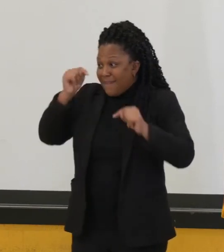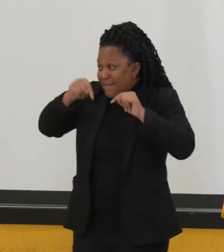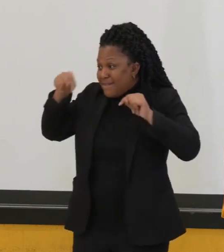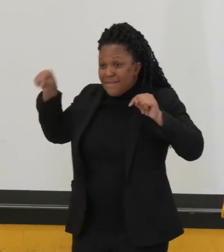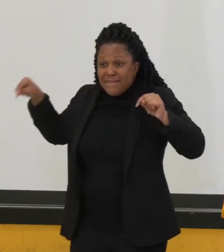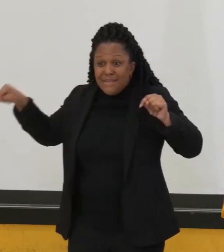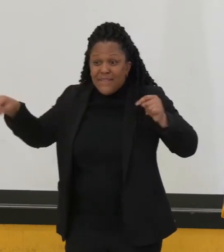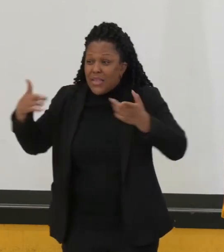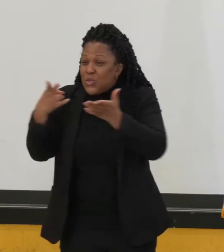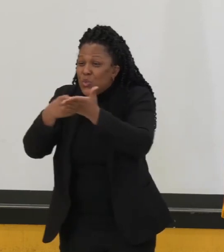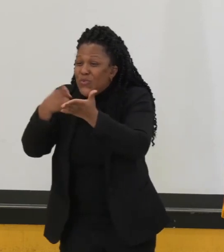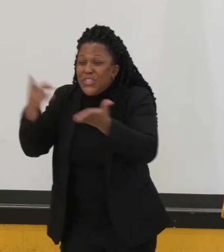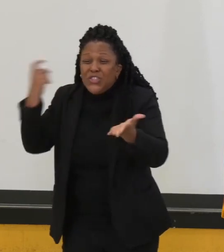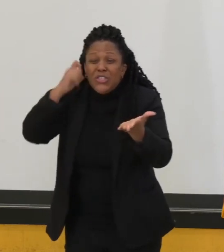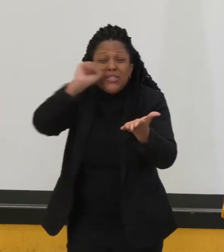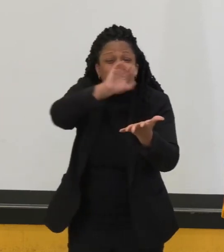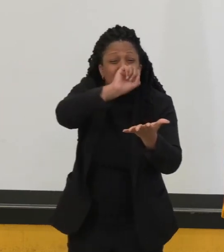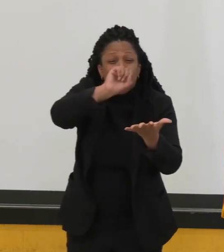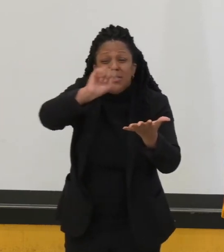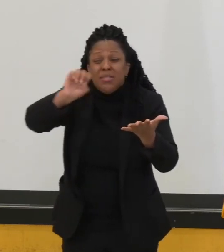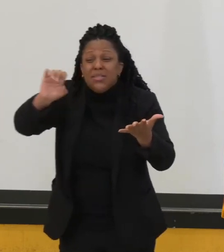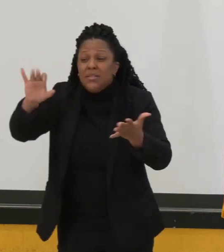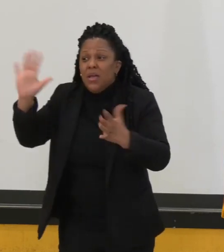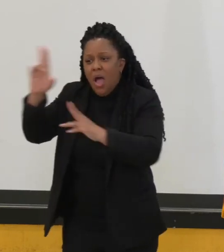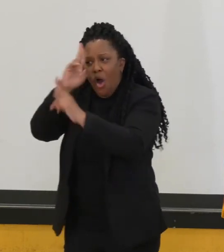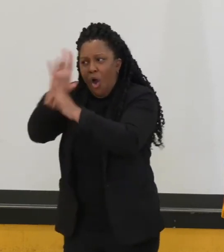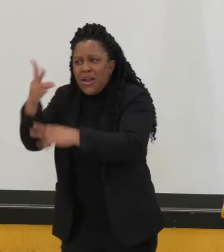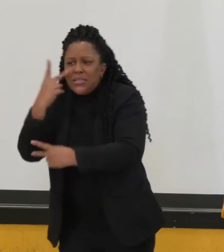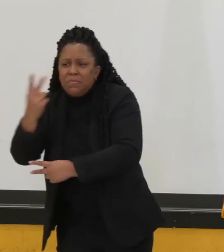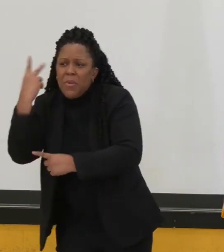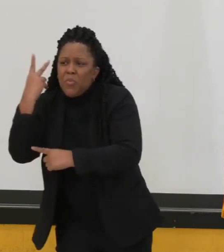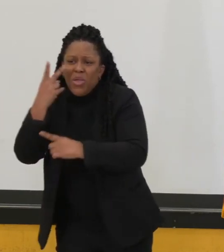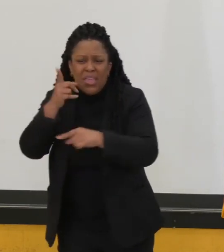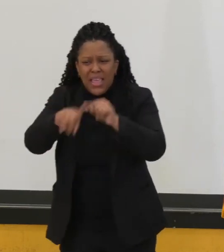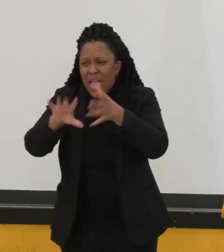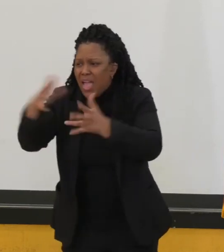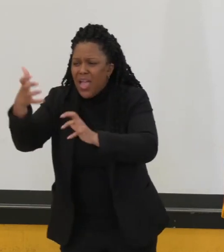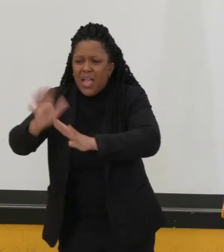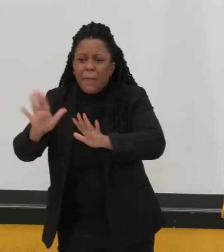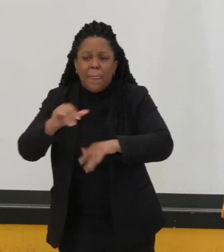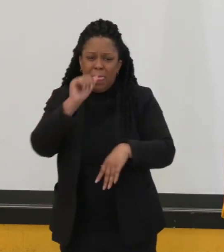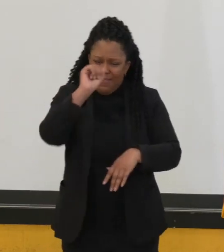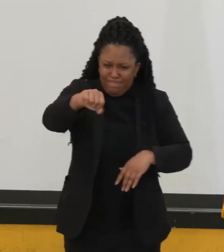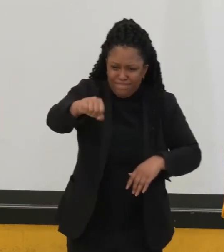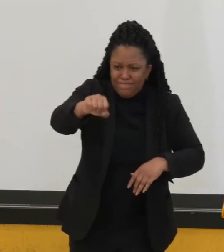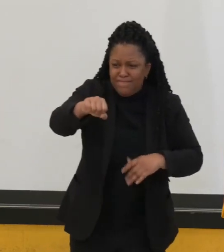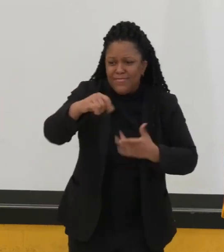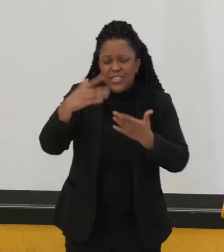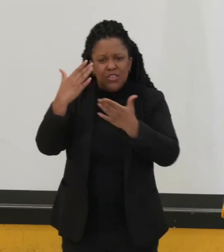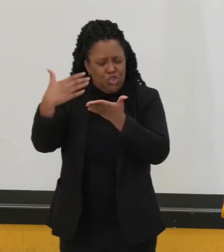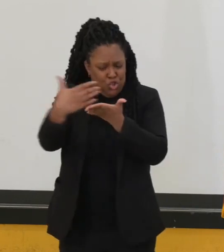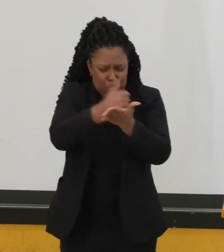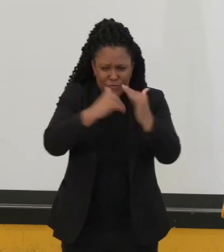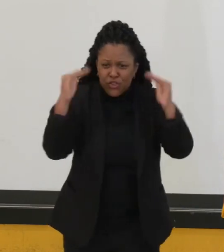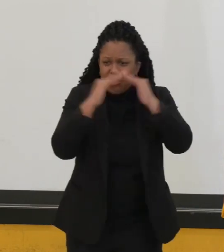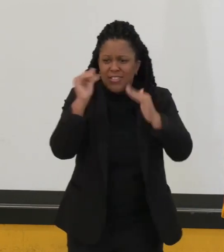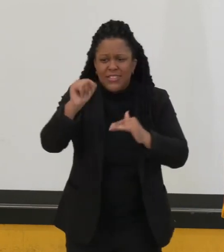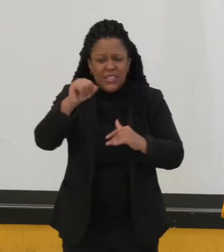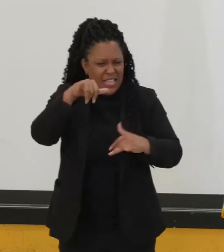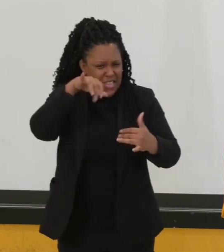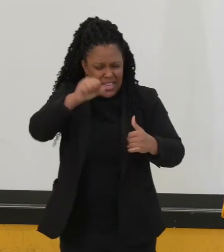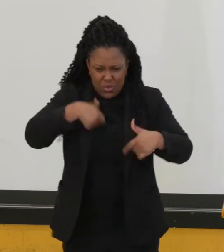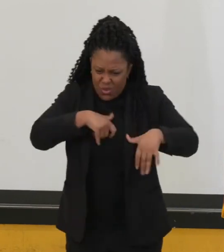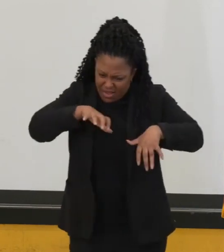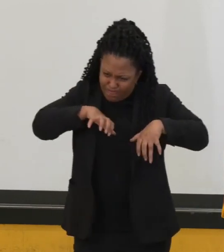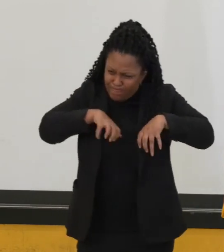together are tasked with ensuring that our communities cannot be destroyed, with ensuring that we